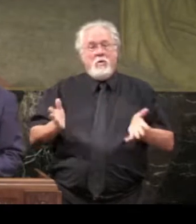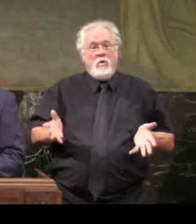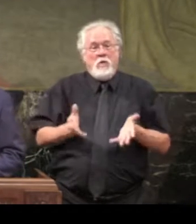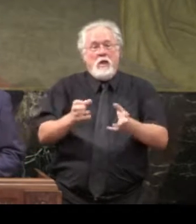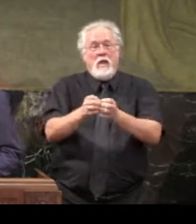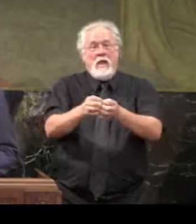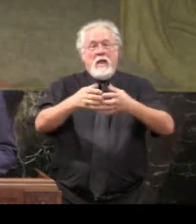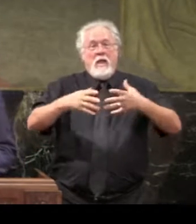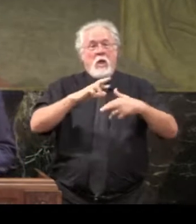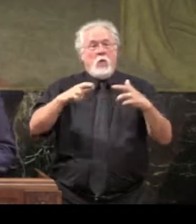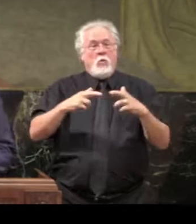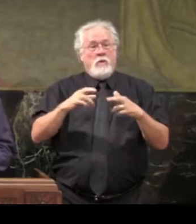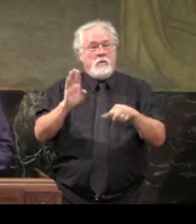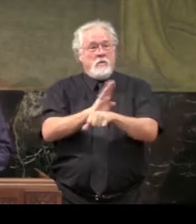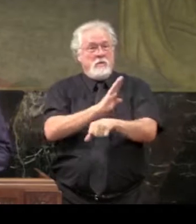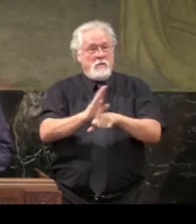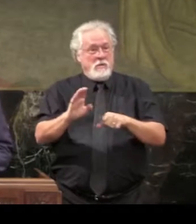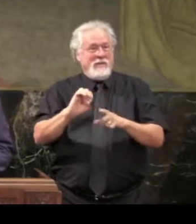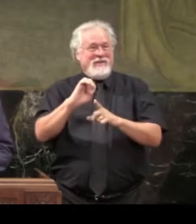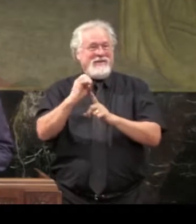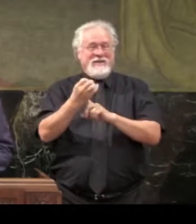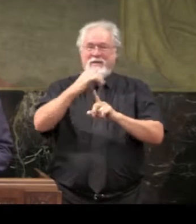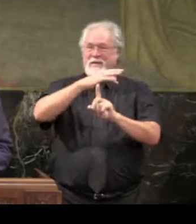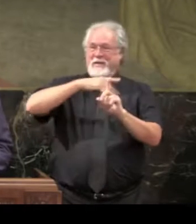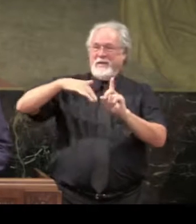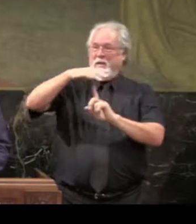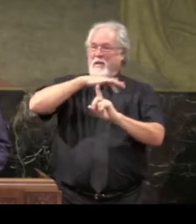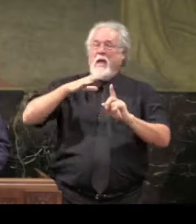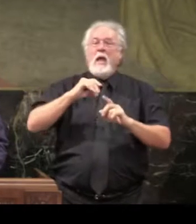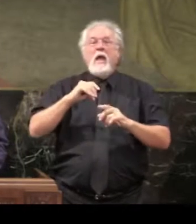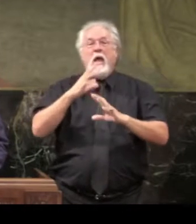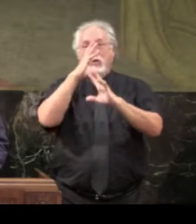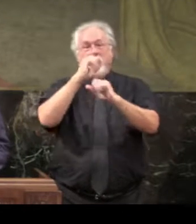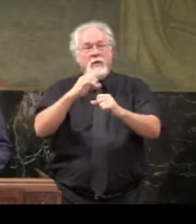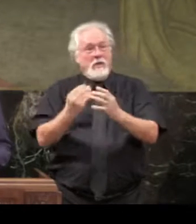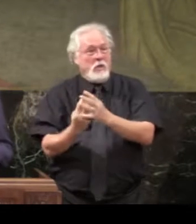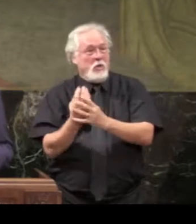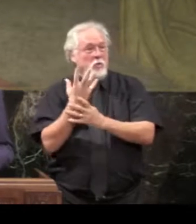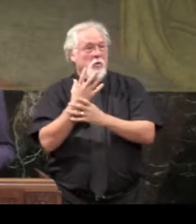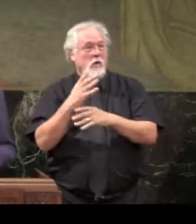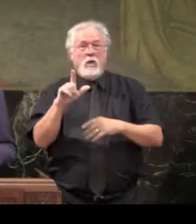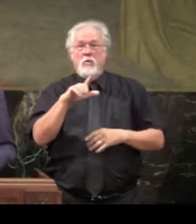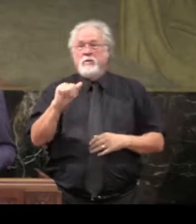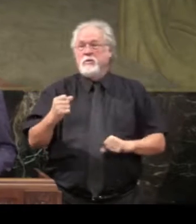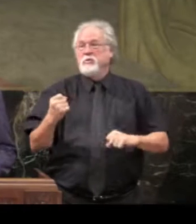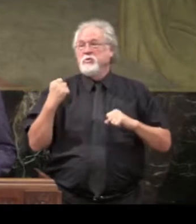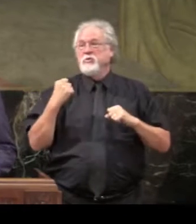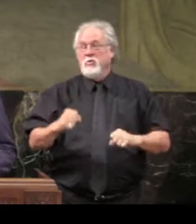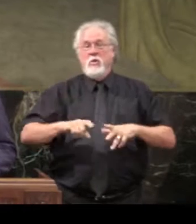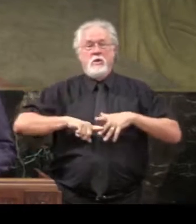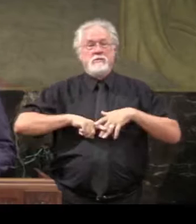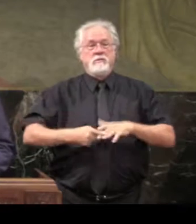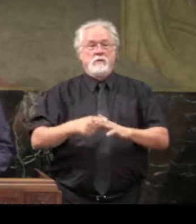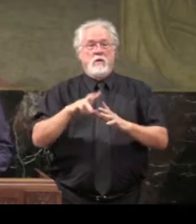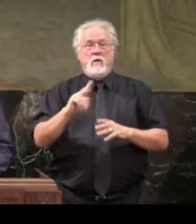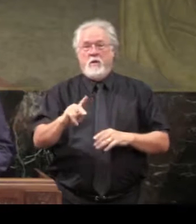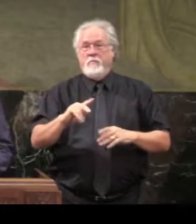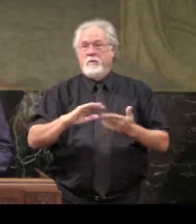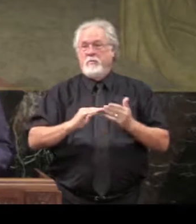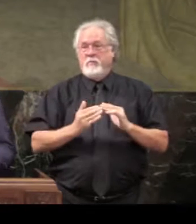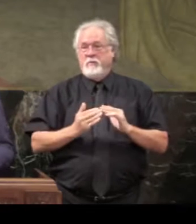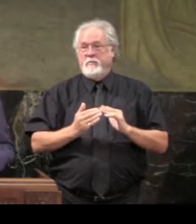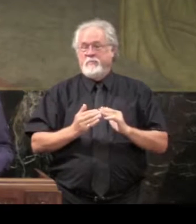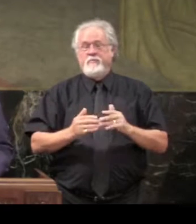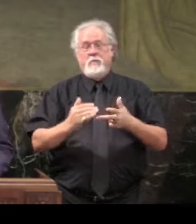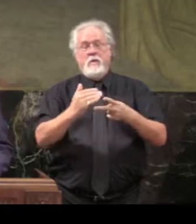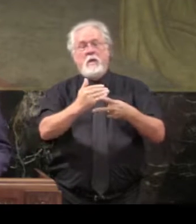expand the region's entrepreneur ecosystem, both attracting and growing Louisiana's strong startup community.